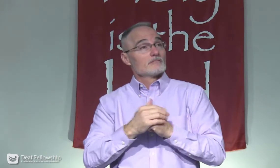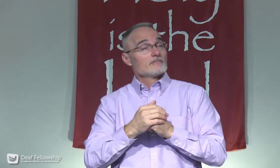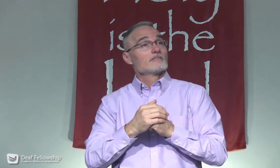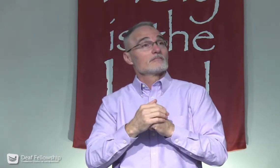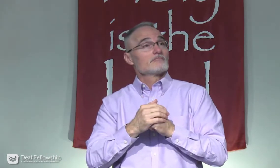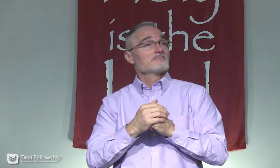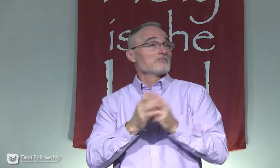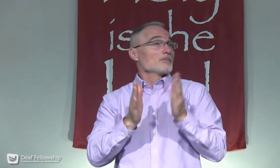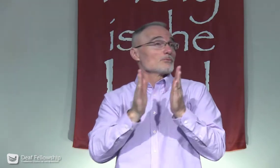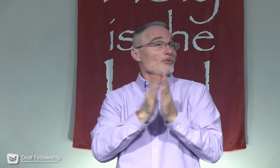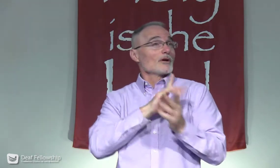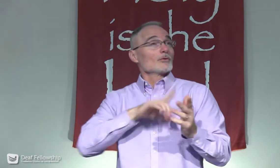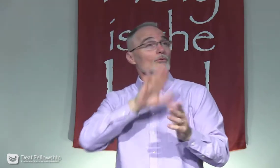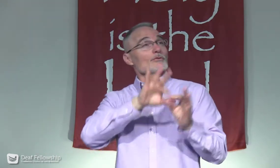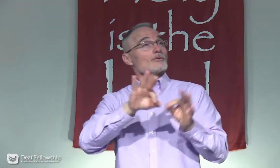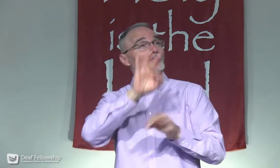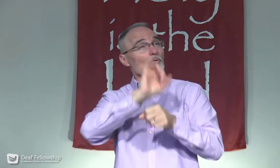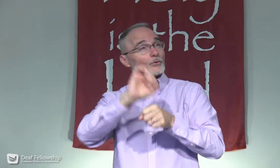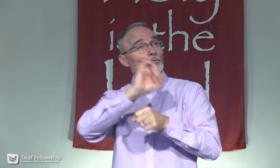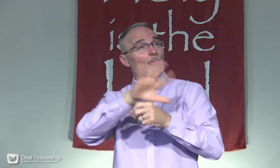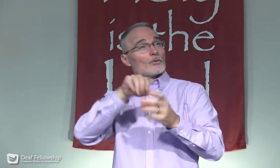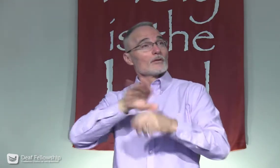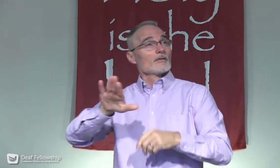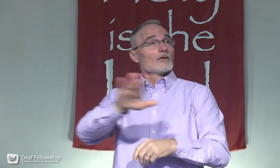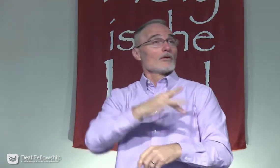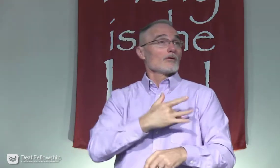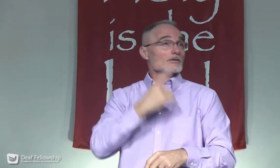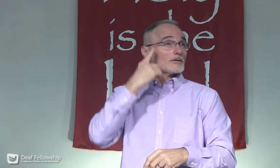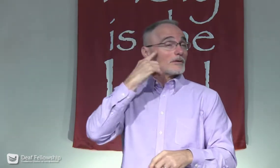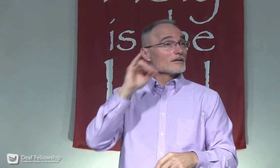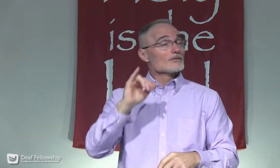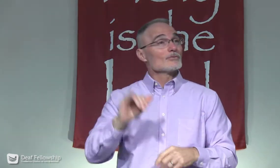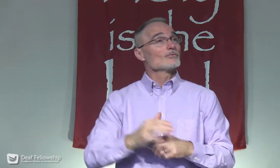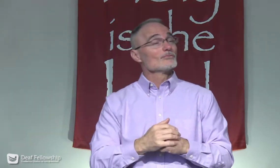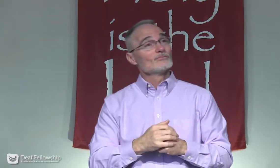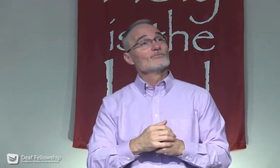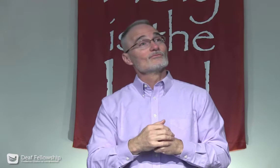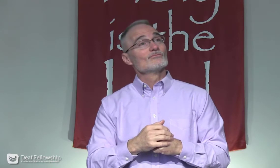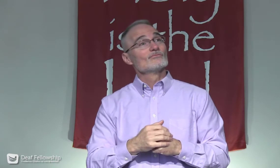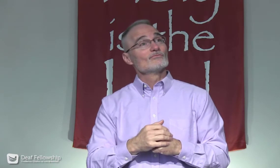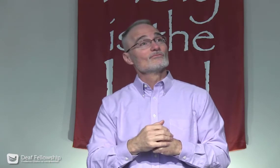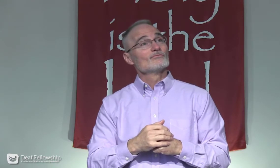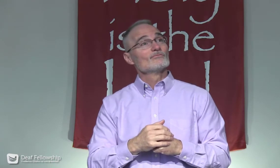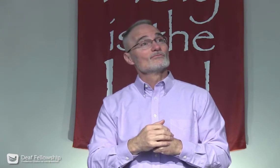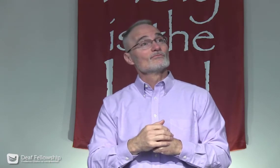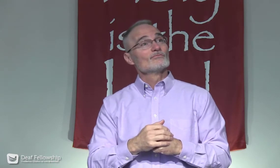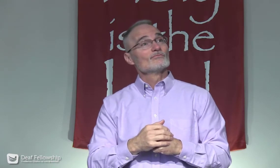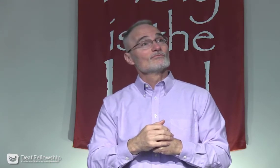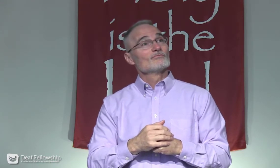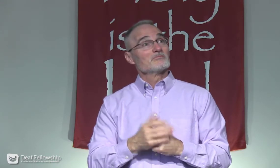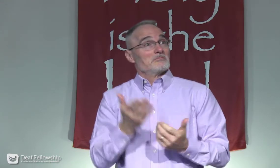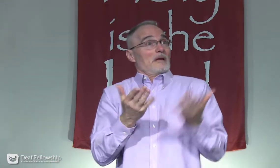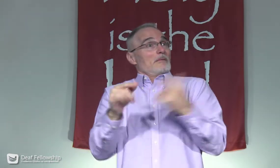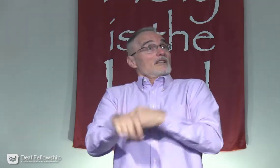fully received what that means, I pray that your Spirit would work within their hearts and minds as well.